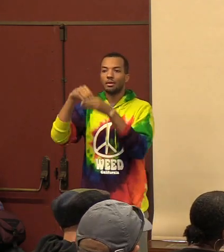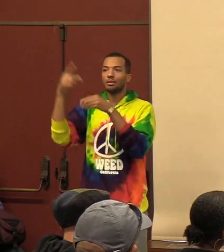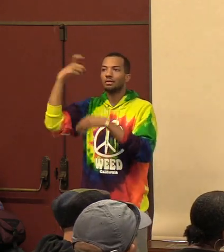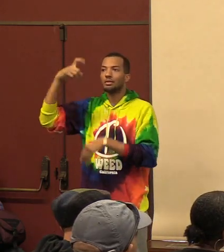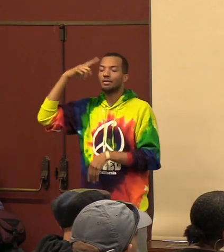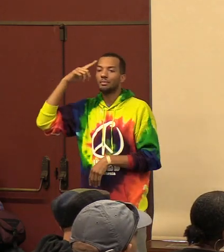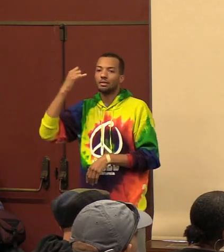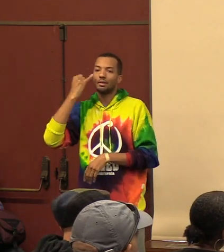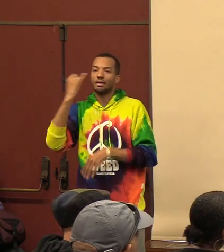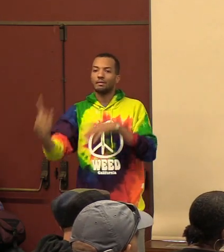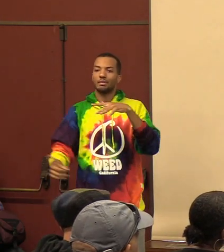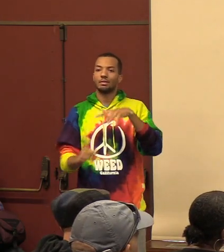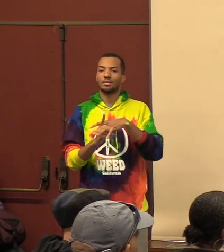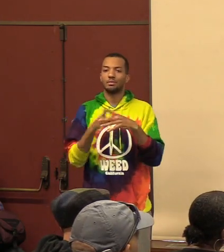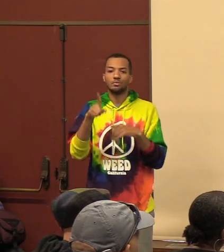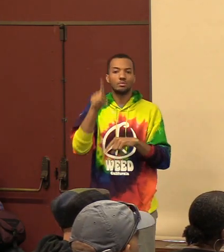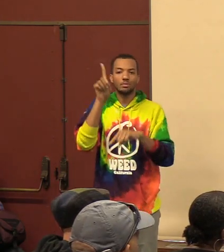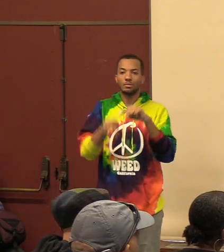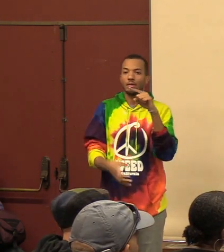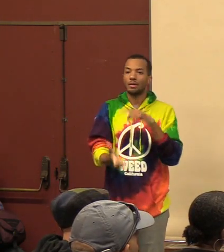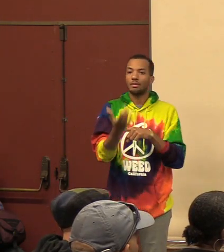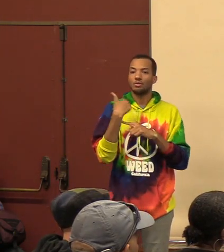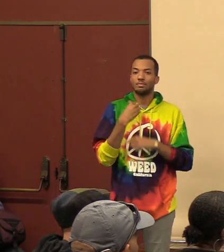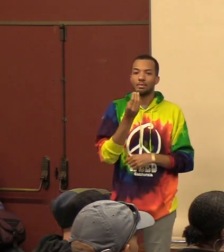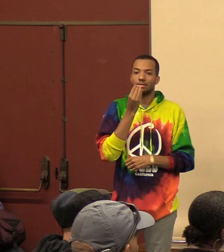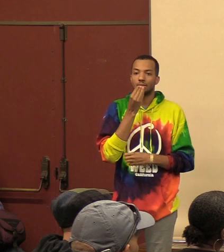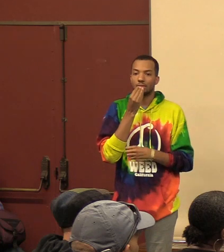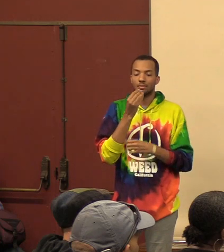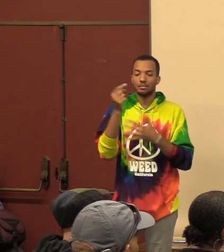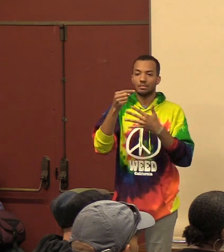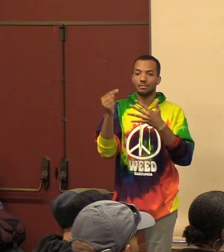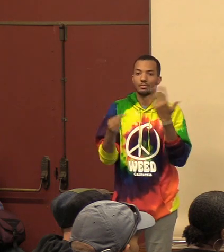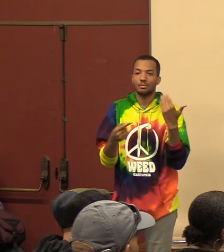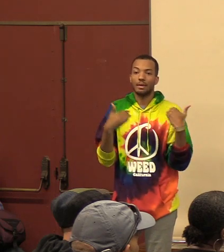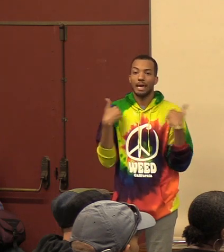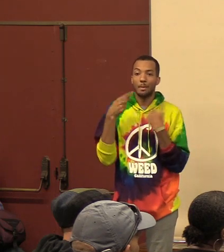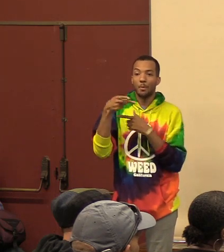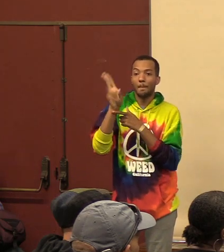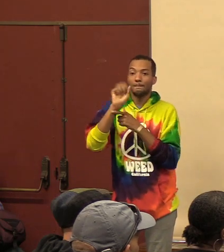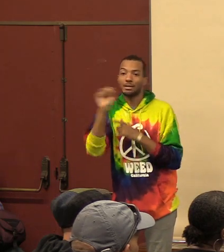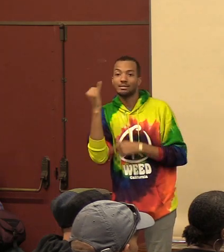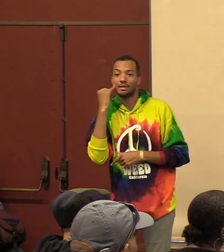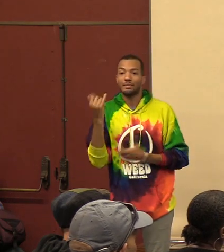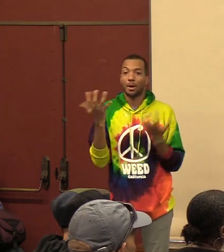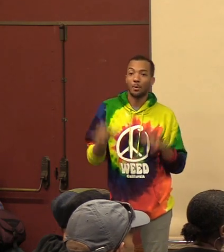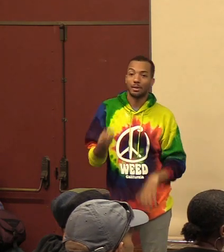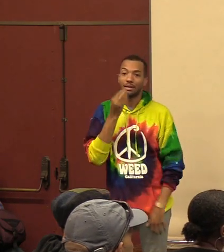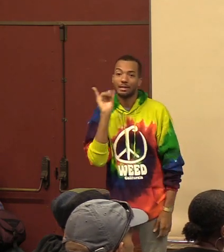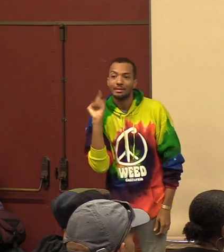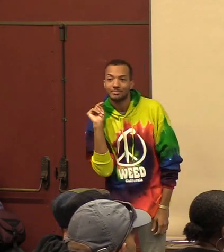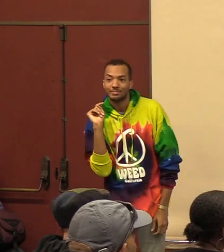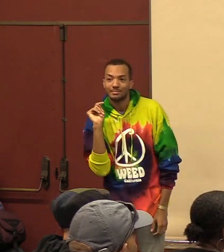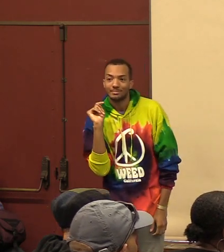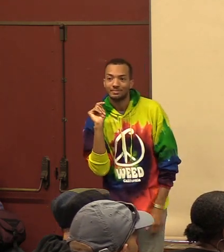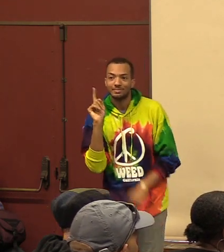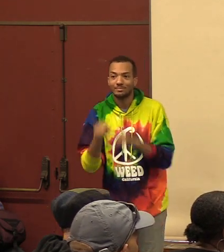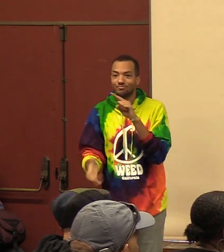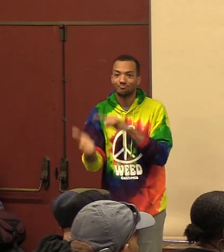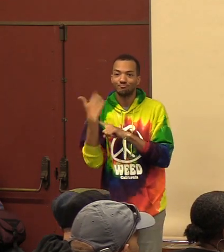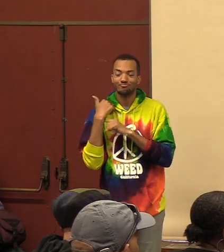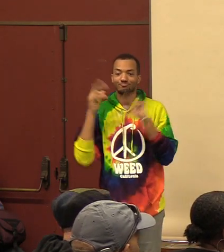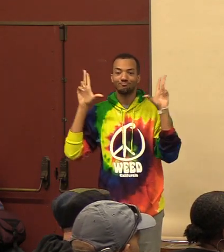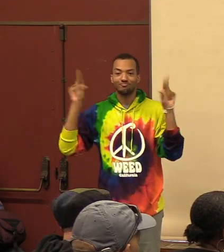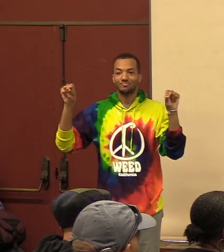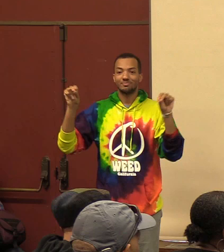in here. You can't make me eat animal pus if I don't want to eat it. I don't want to